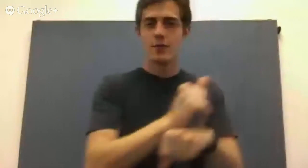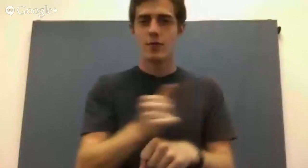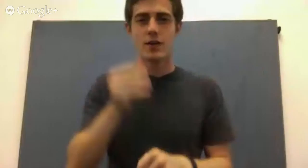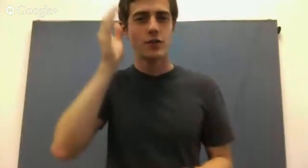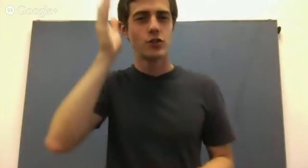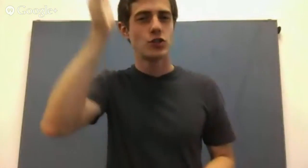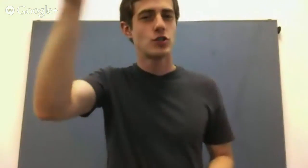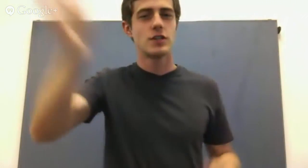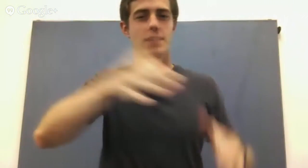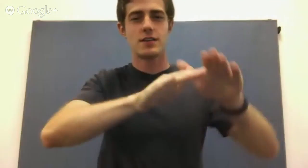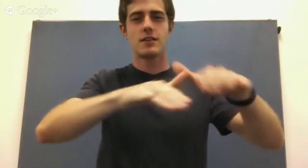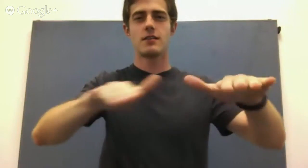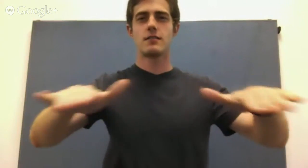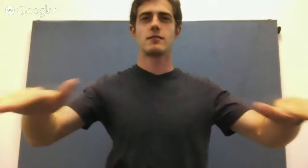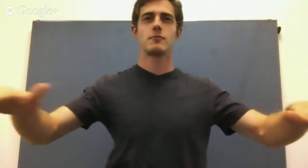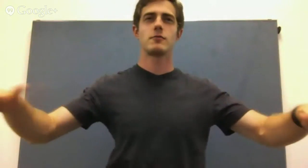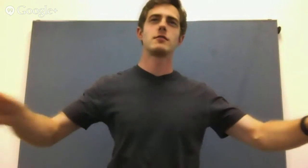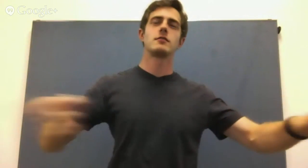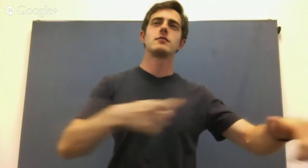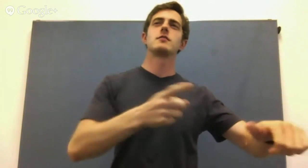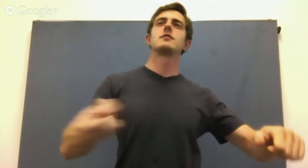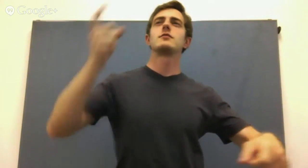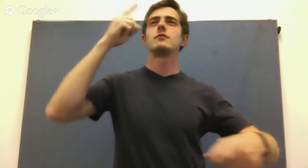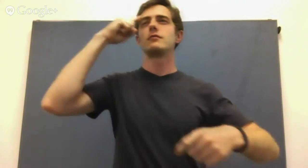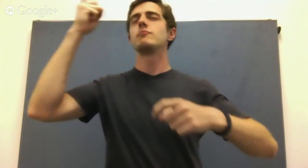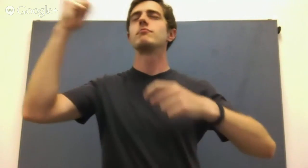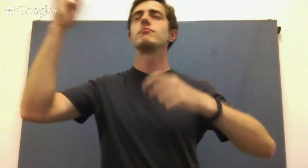where the children of tomorrow dream away